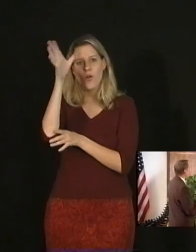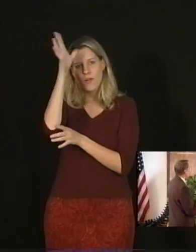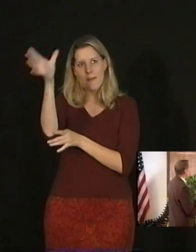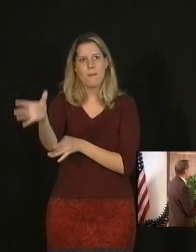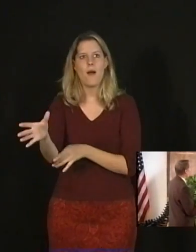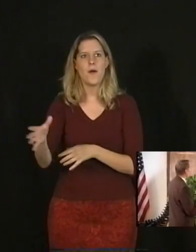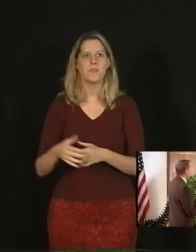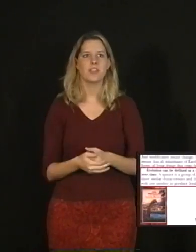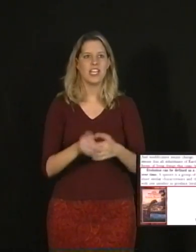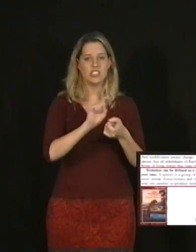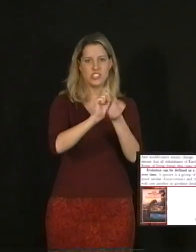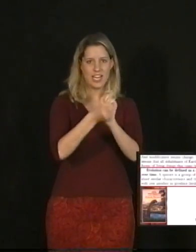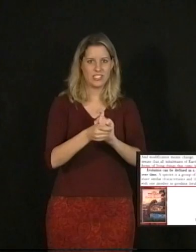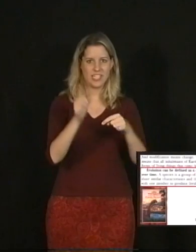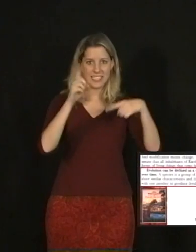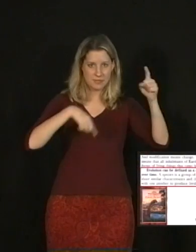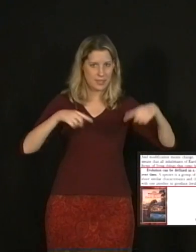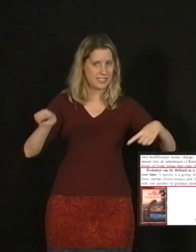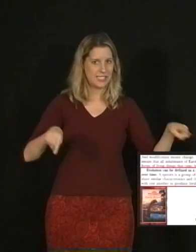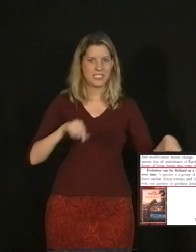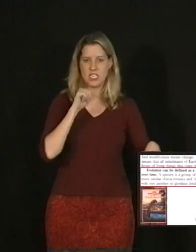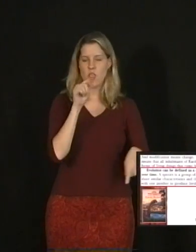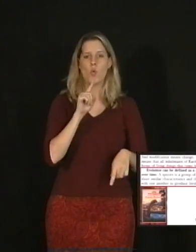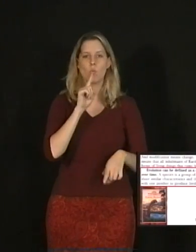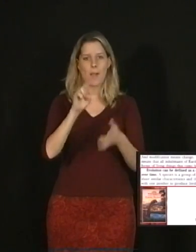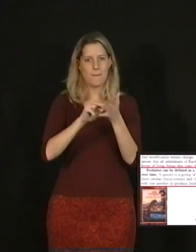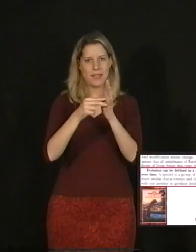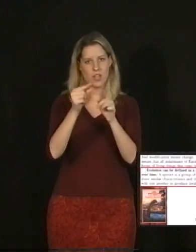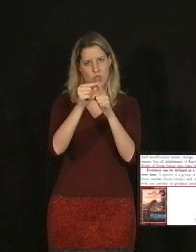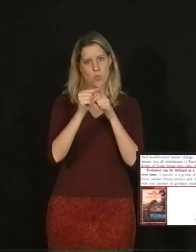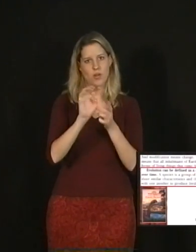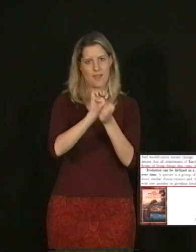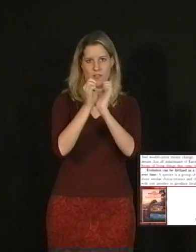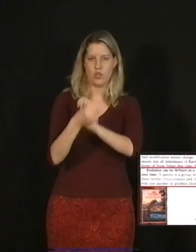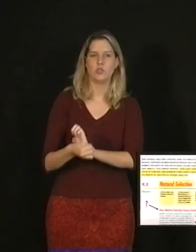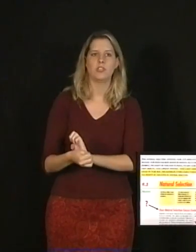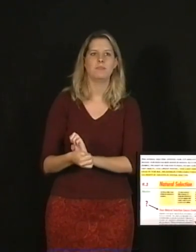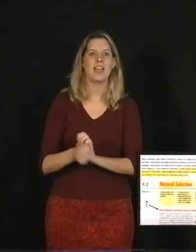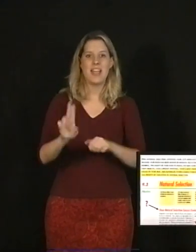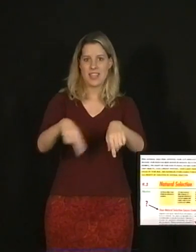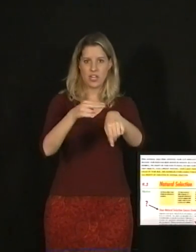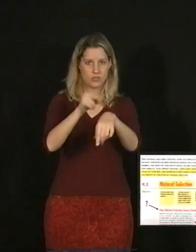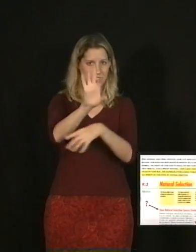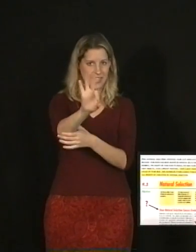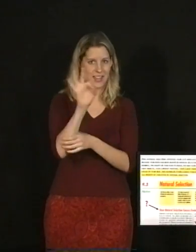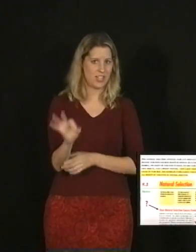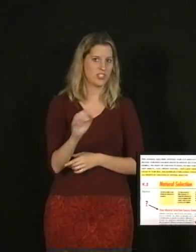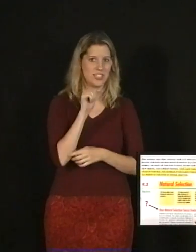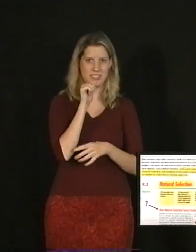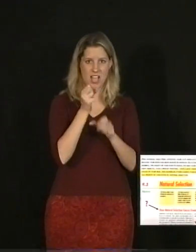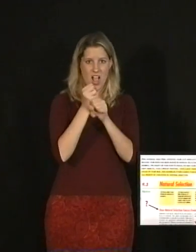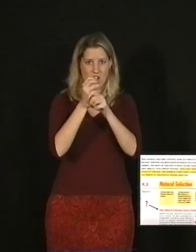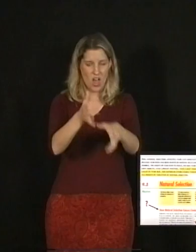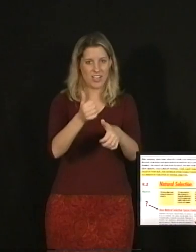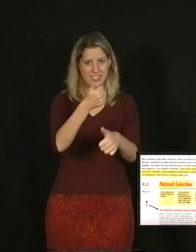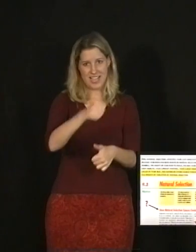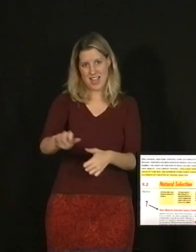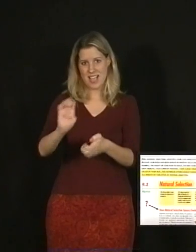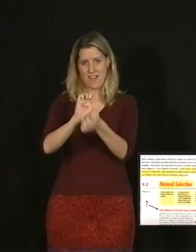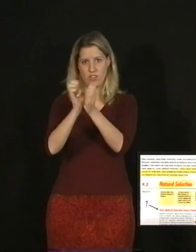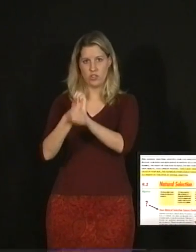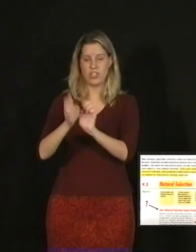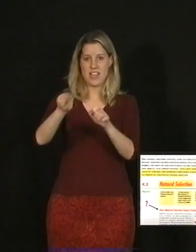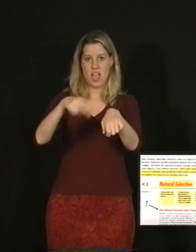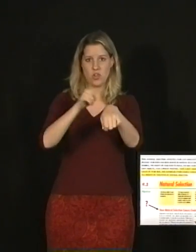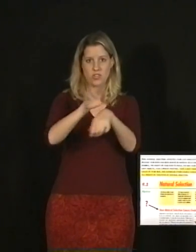Change in species is not the real meaning of the word evolution. That's not really what they mean. There's a whole lot more to that. We covered that on video 4. Natural selection does not cause any